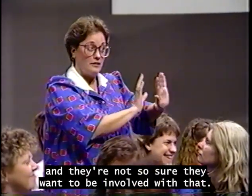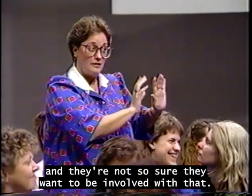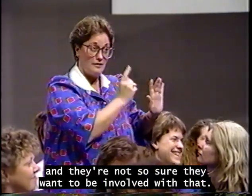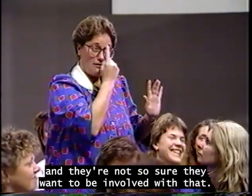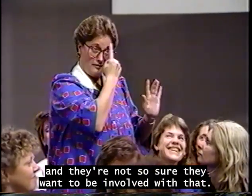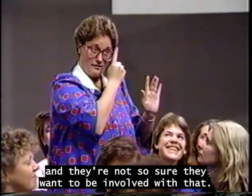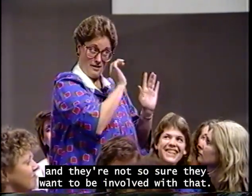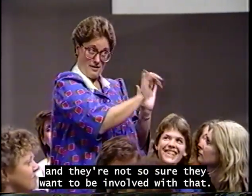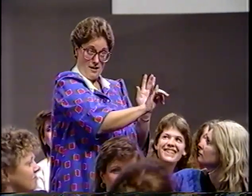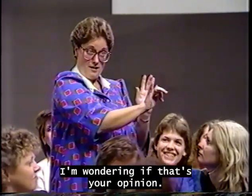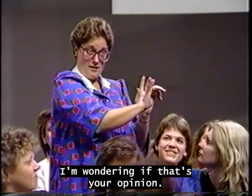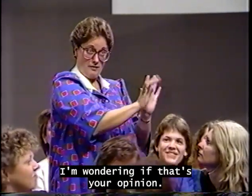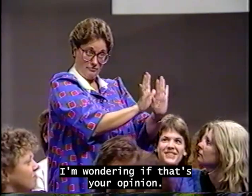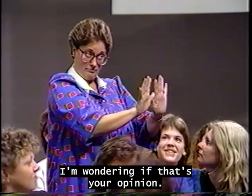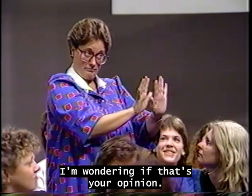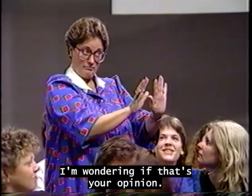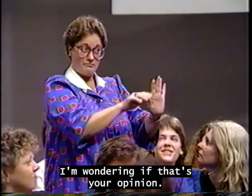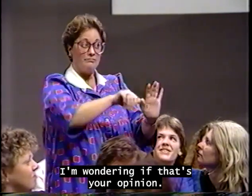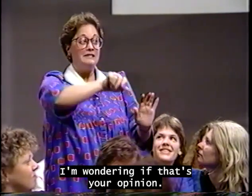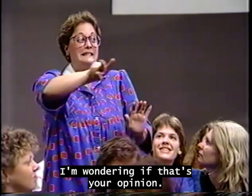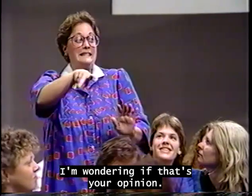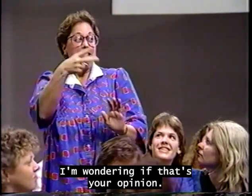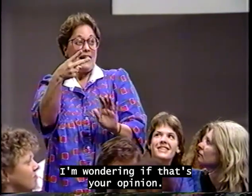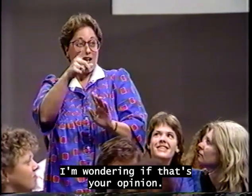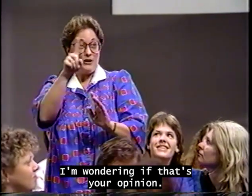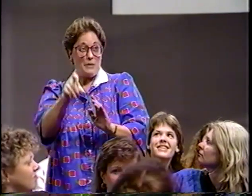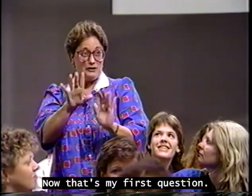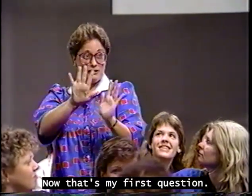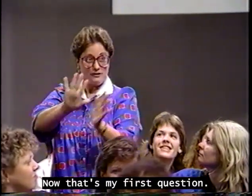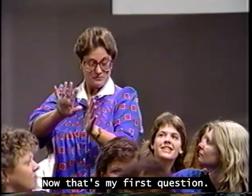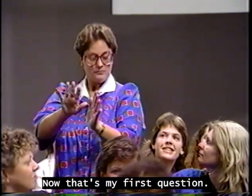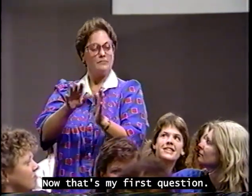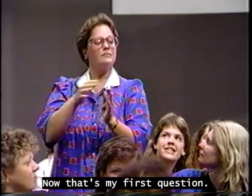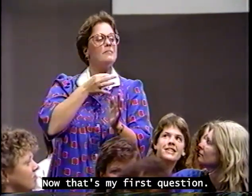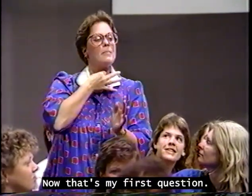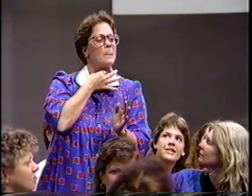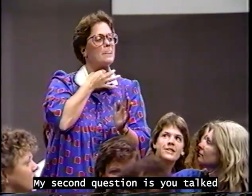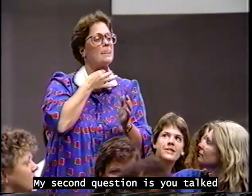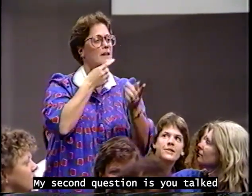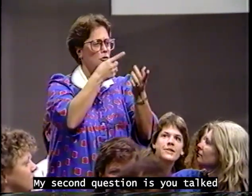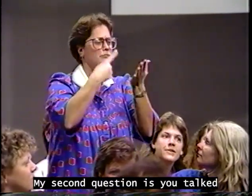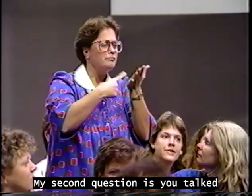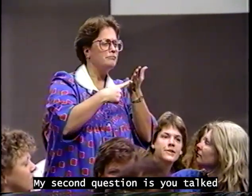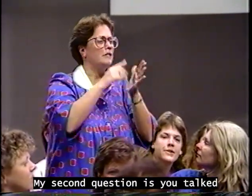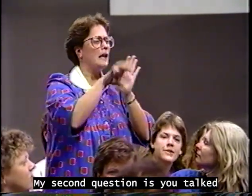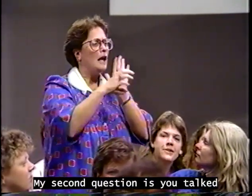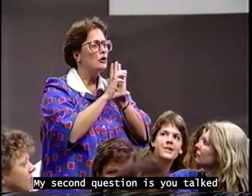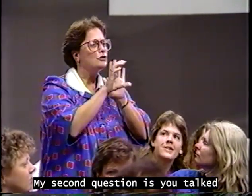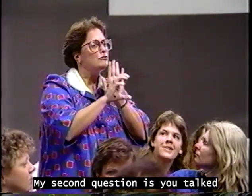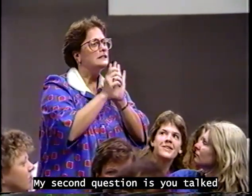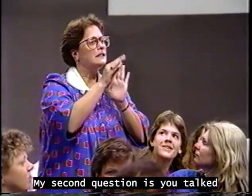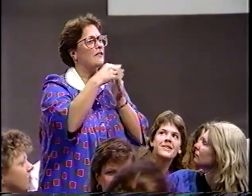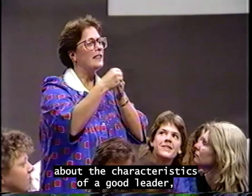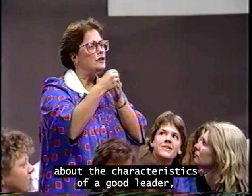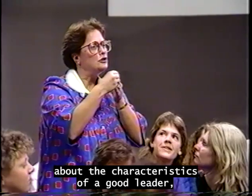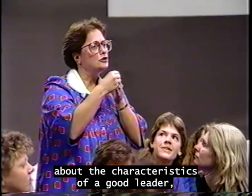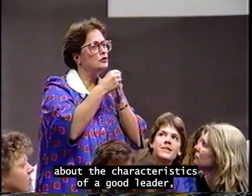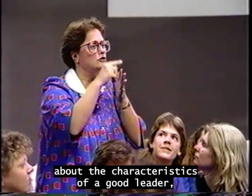that. I wonder if that's your opinion. Now, that's my first question. My second question is, you talked about the characteristics